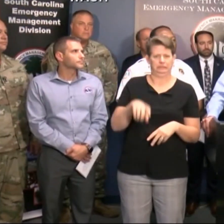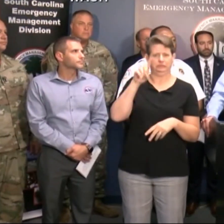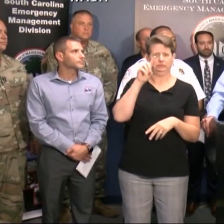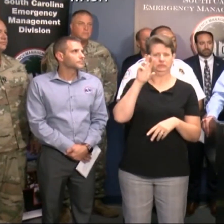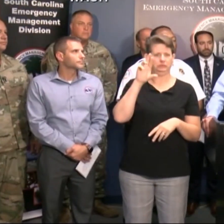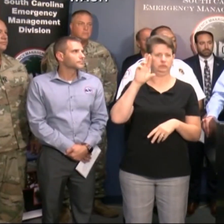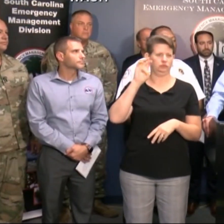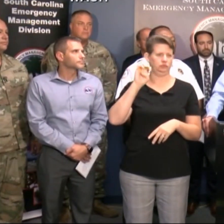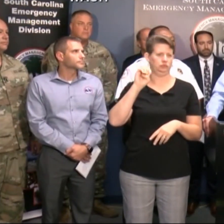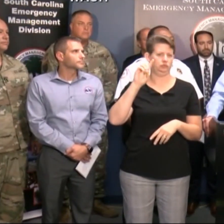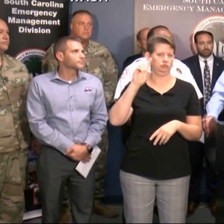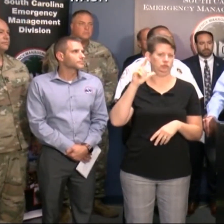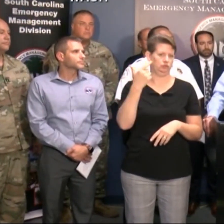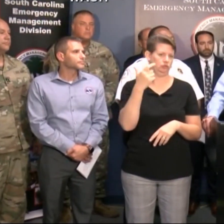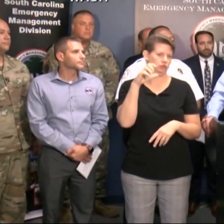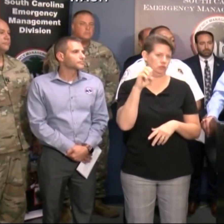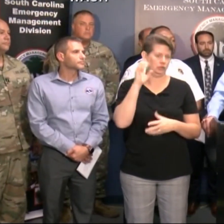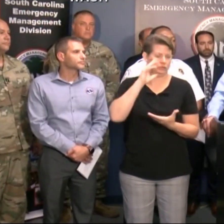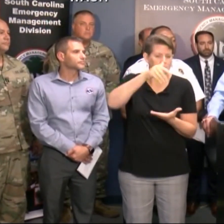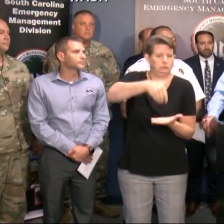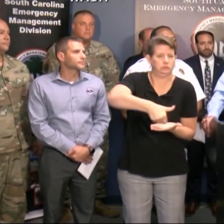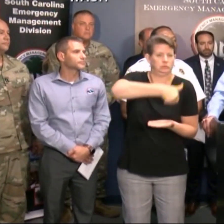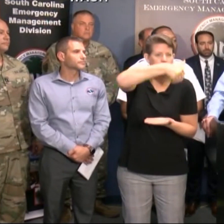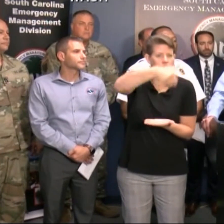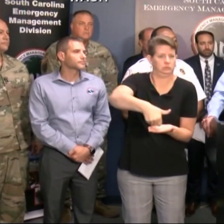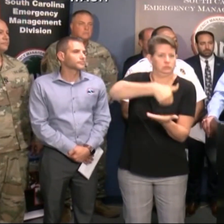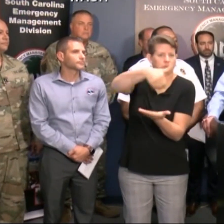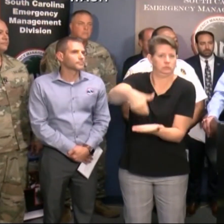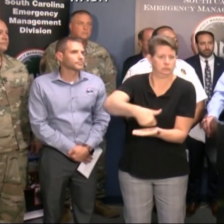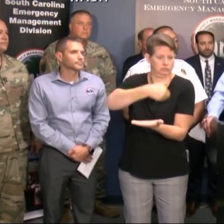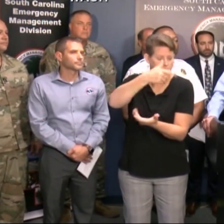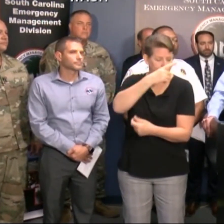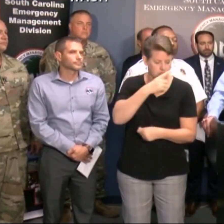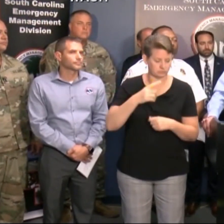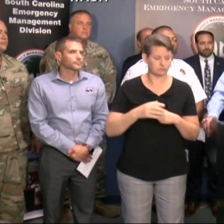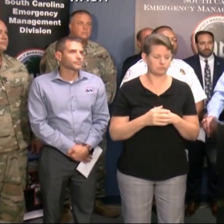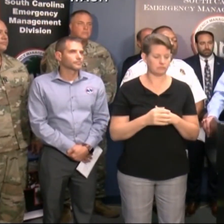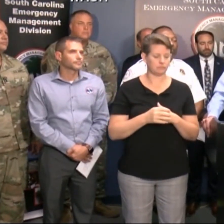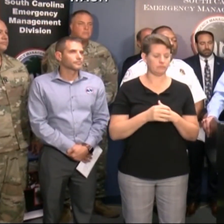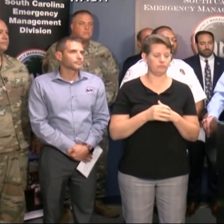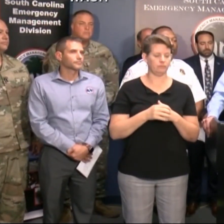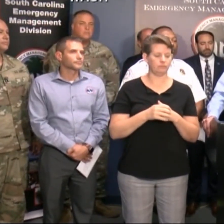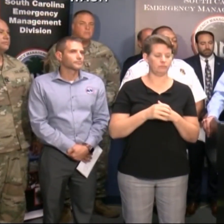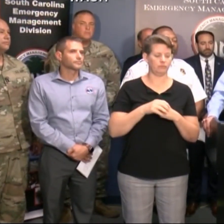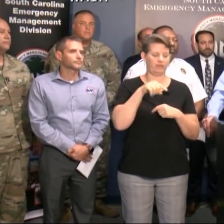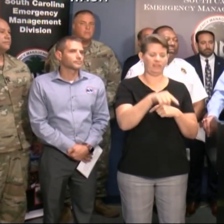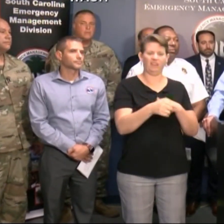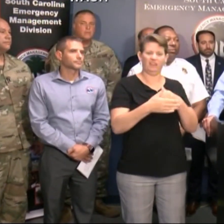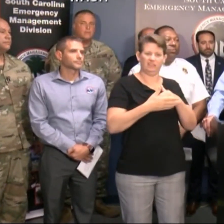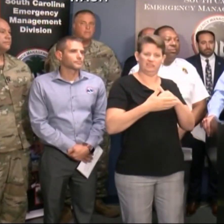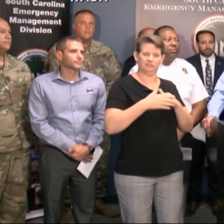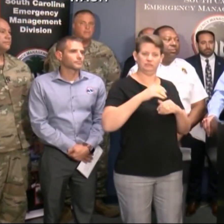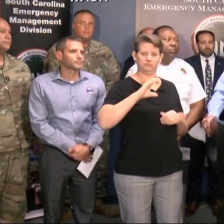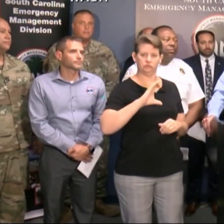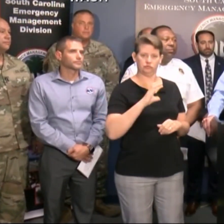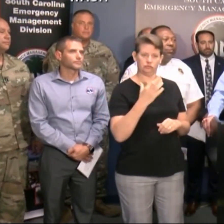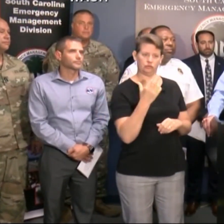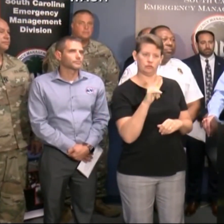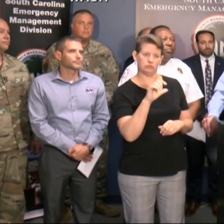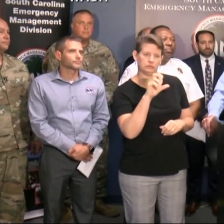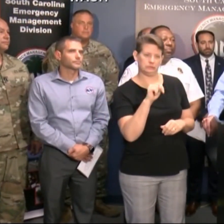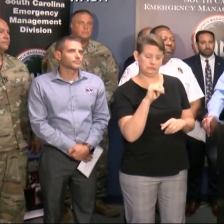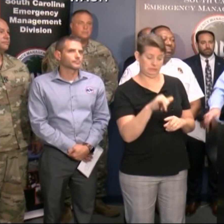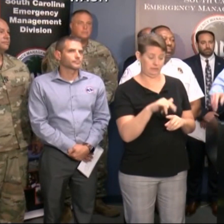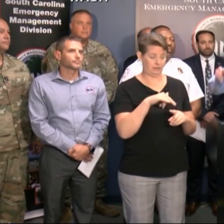about it. It's dredging the channel out and leading into the harbor in Charleston. And it was 5 or